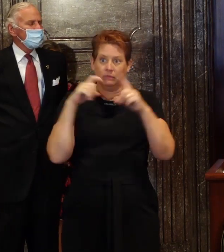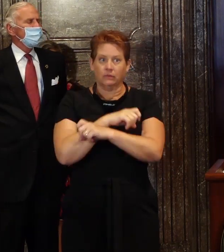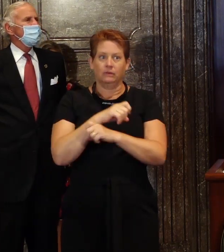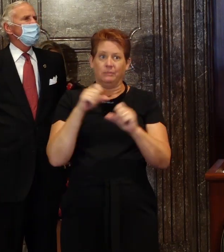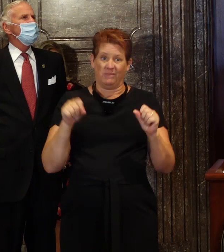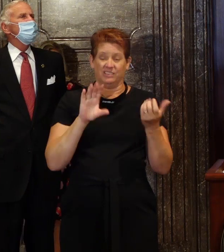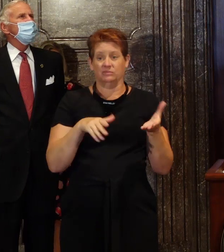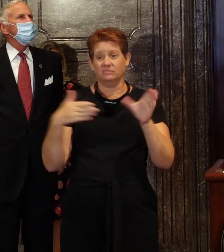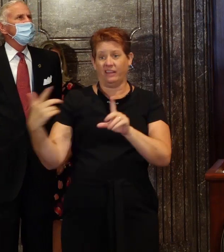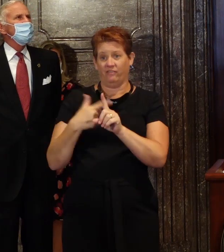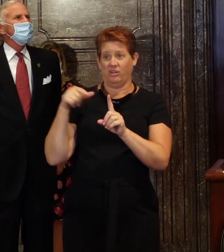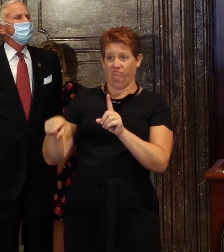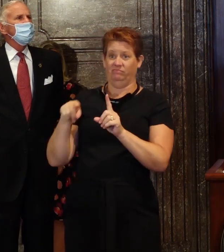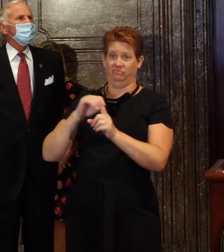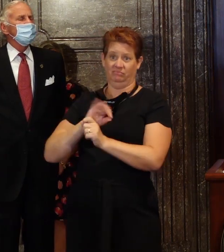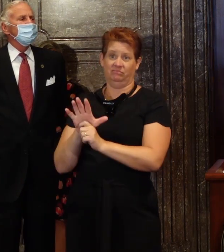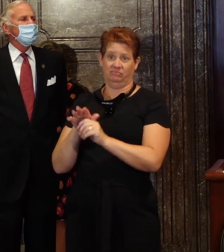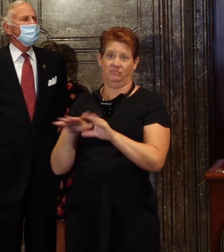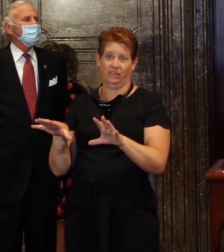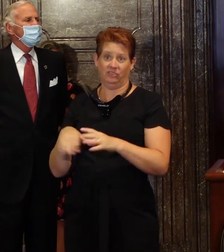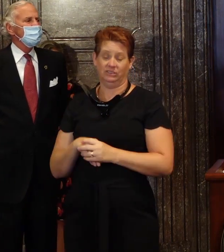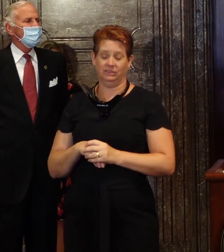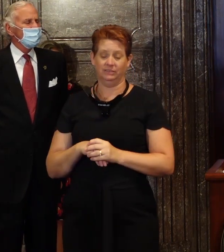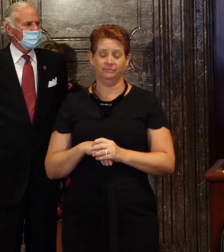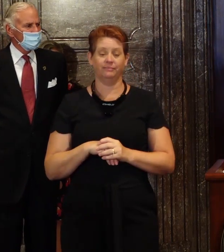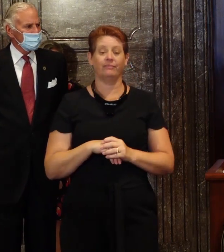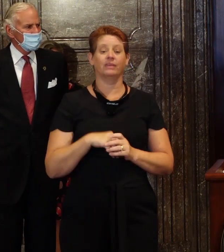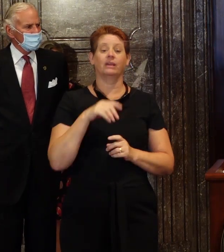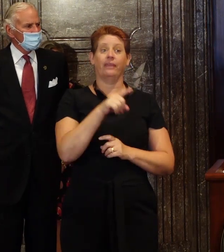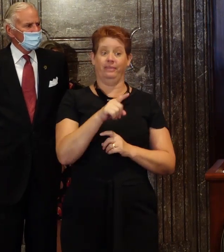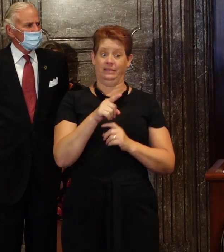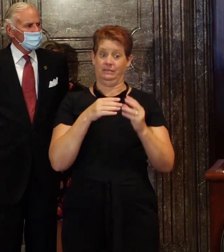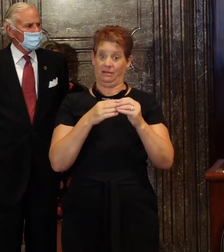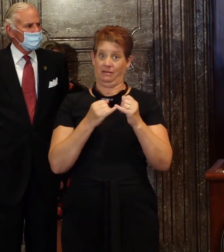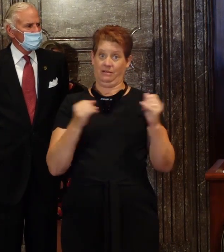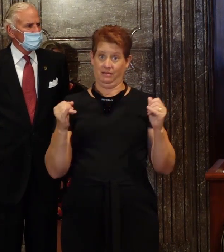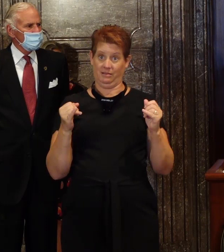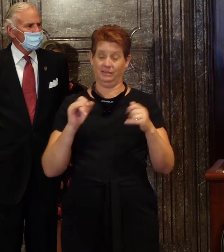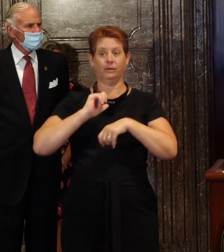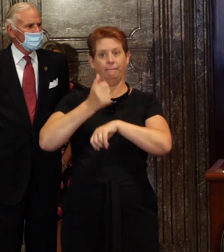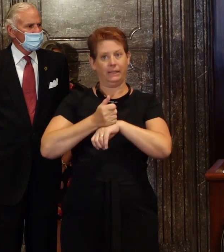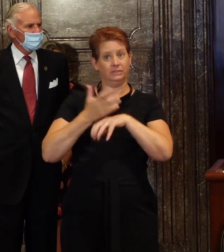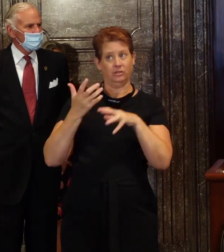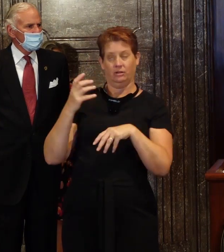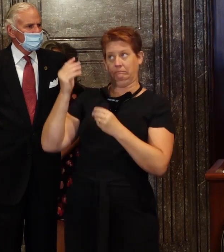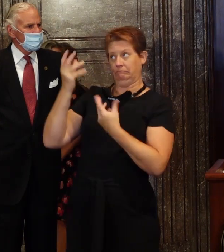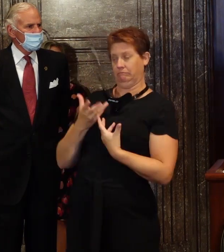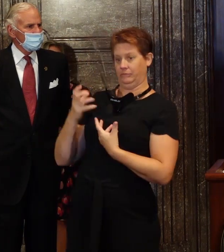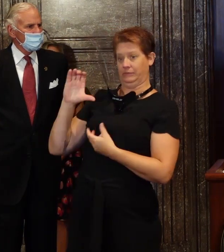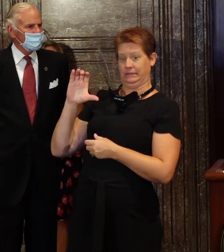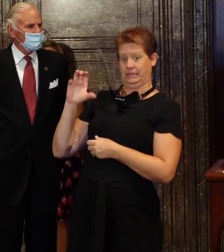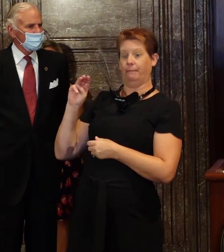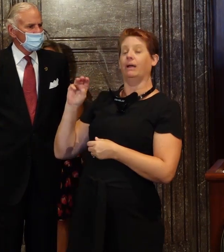complications. These limited outdoor visitation criteria and guidelines are based on the most recent CMS guidelines for